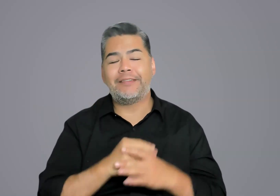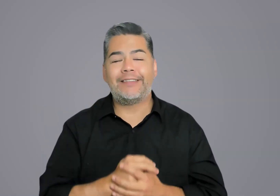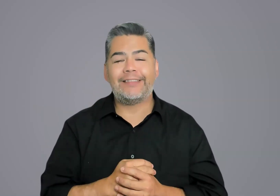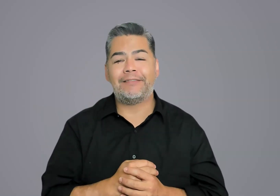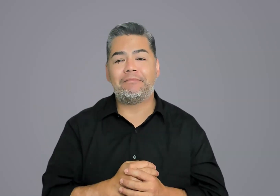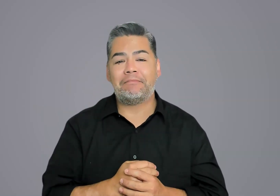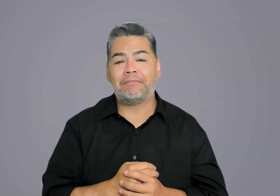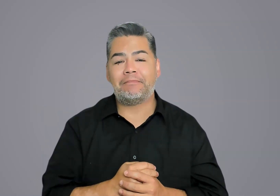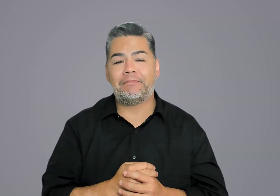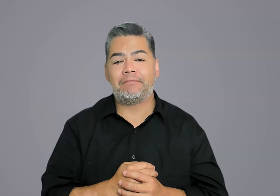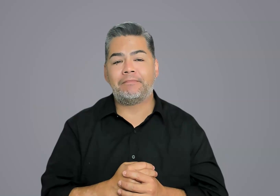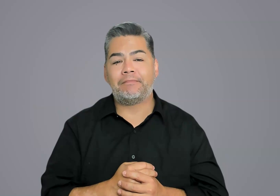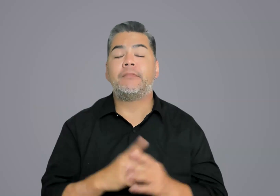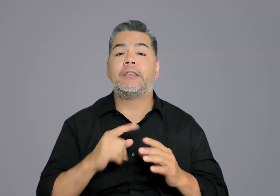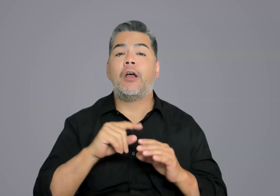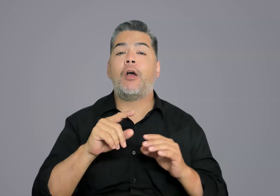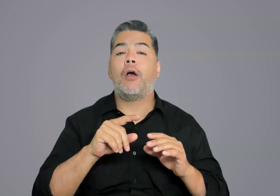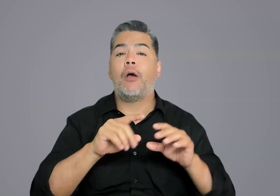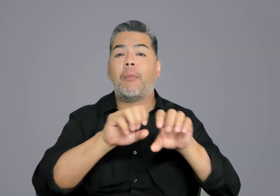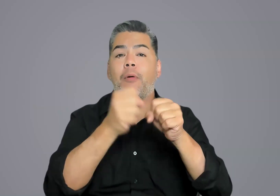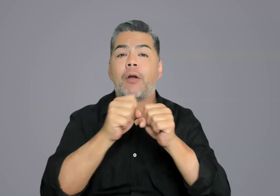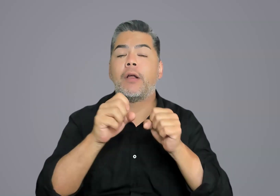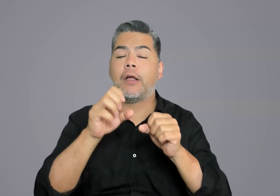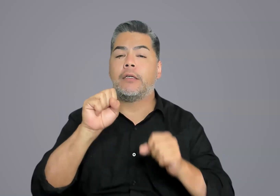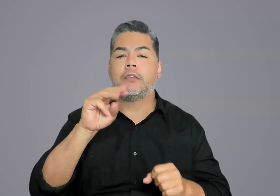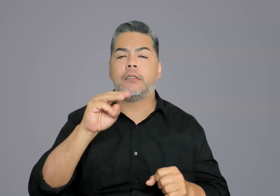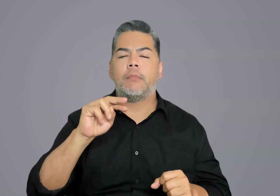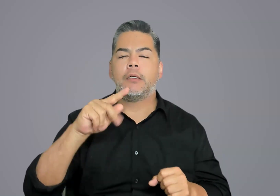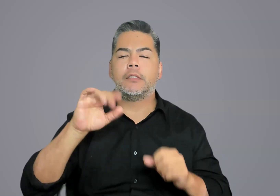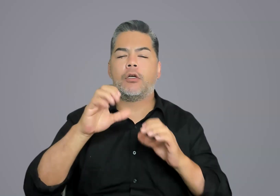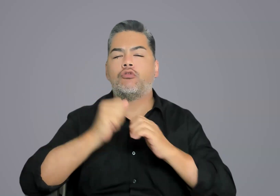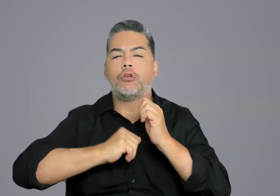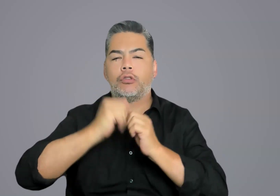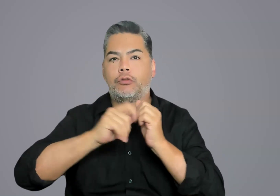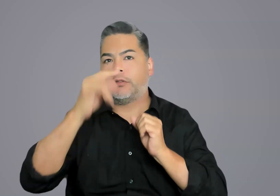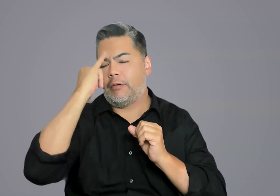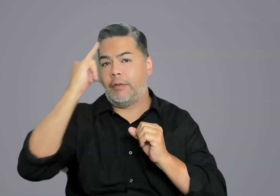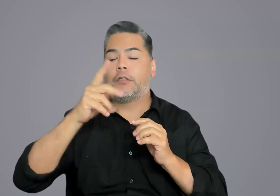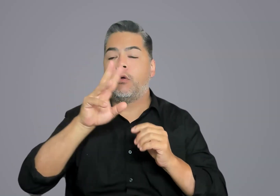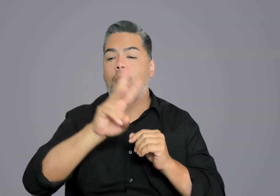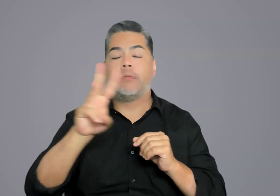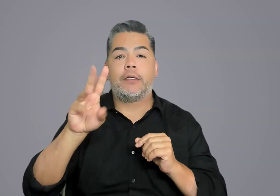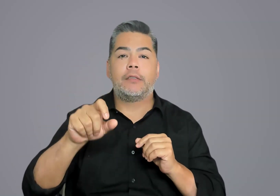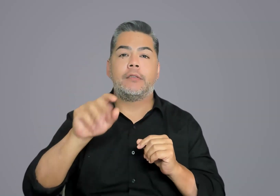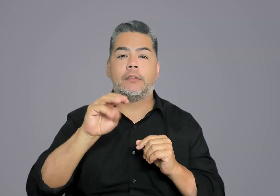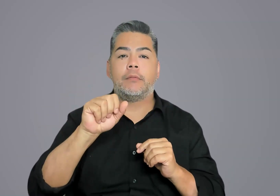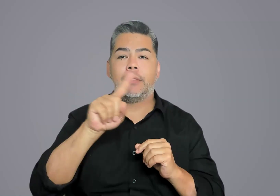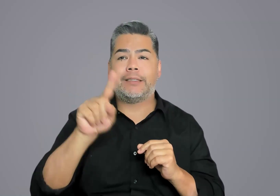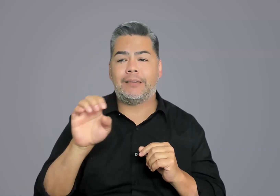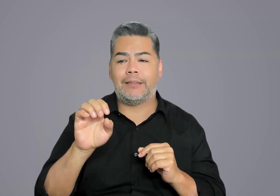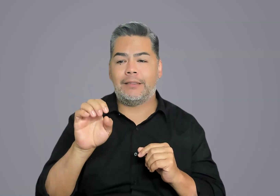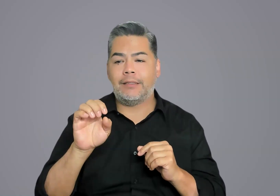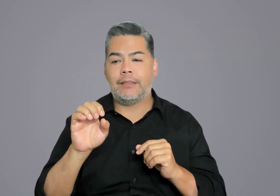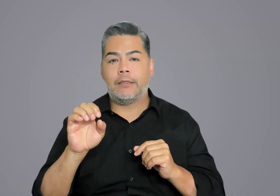yeah, broken semantic structure, it can, as you can imagine, it can really make websites feel like mazes. So